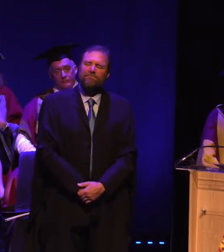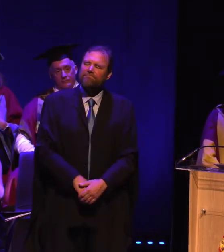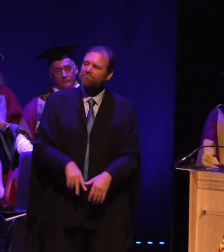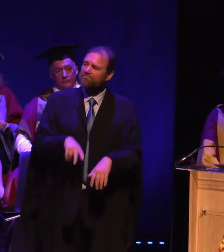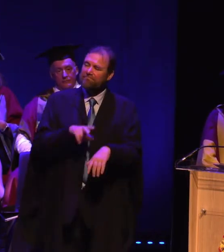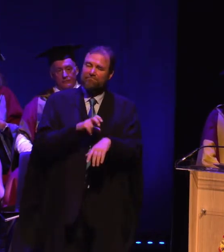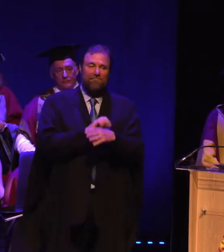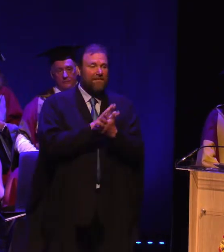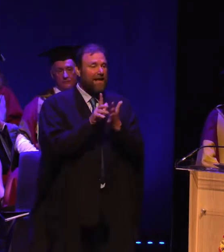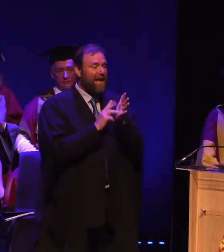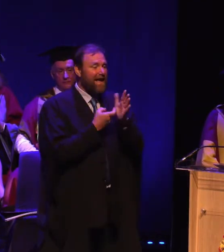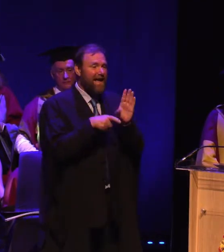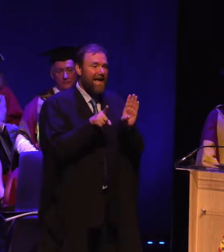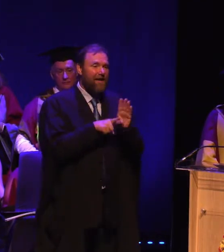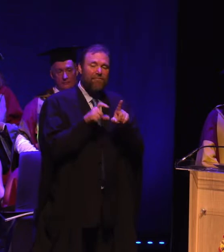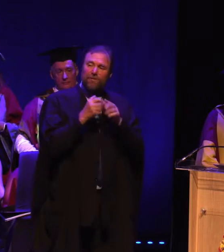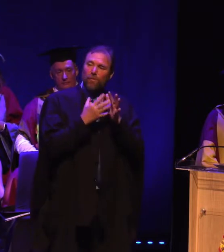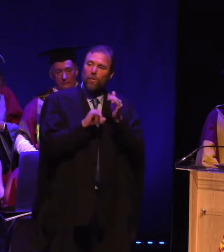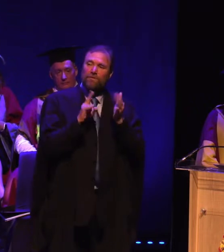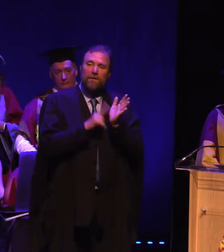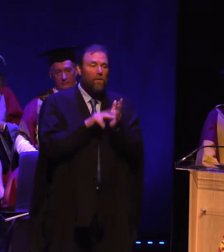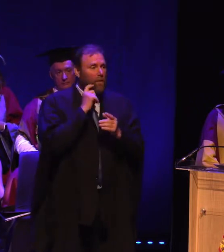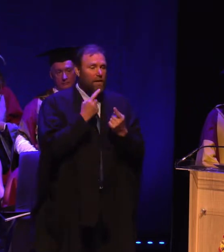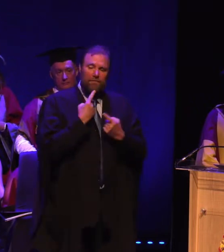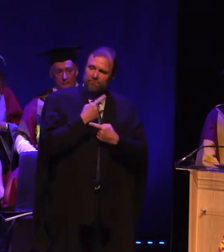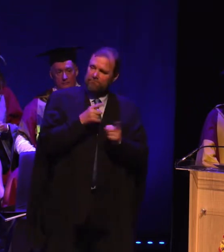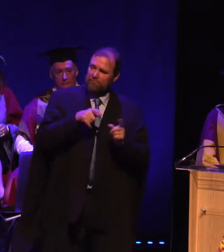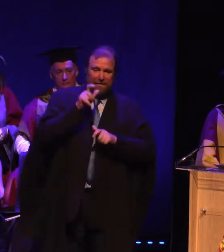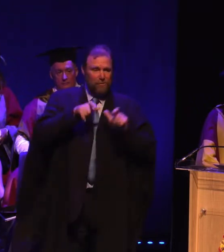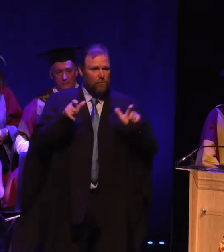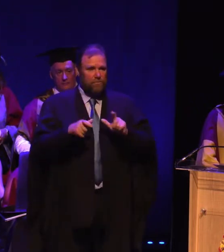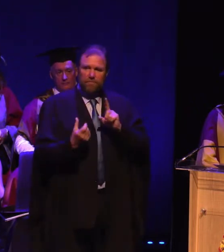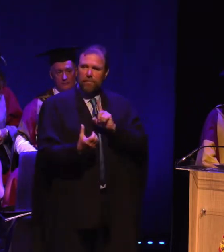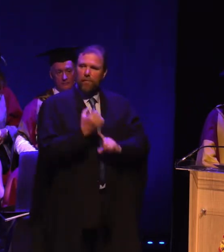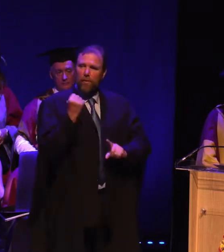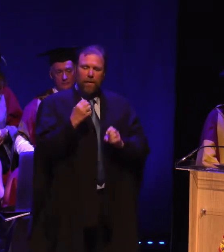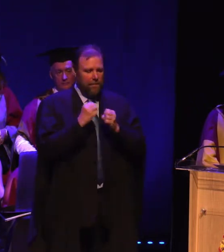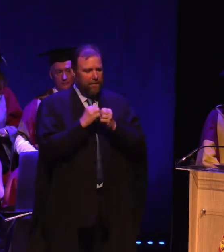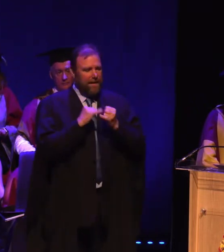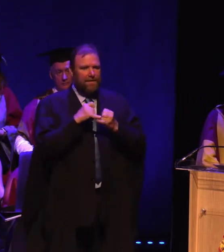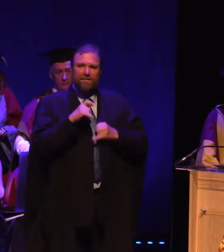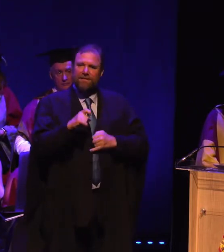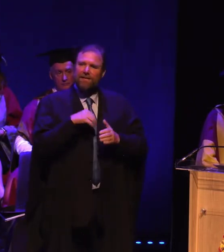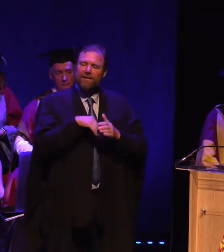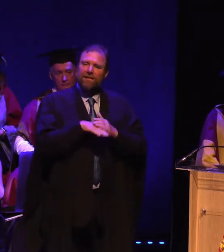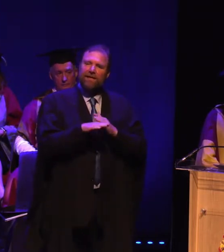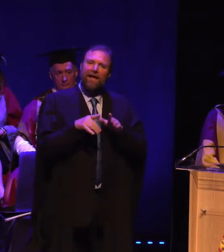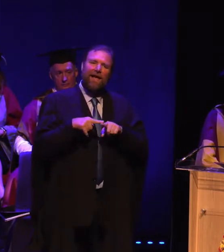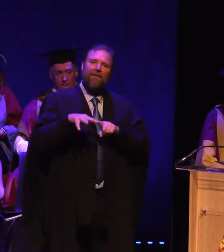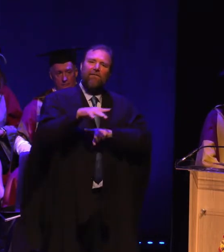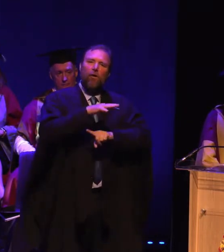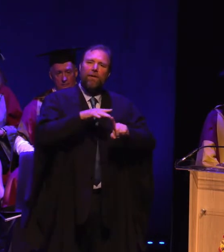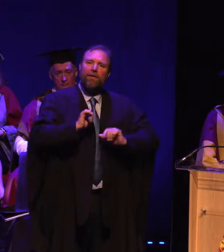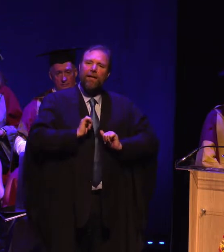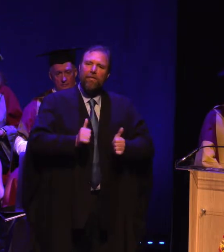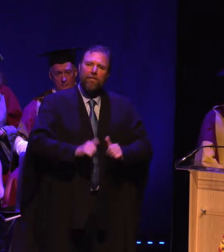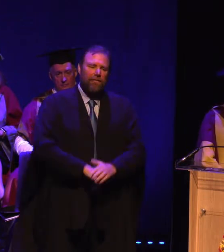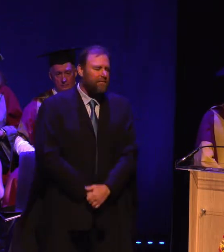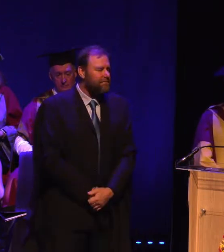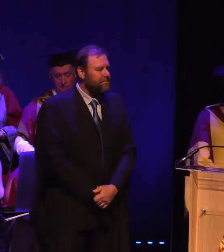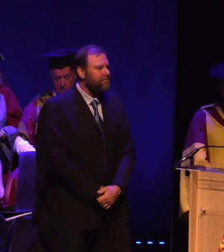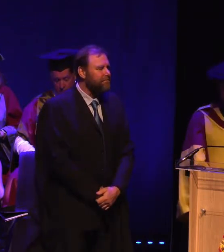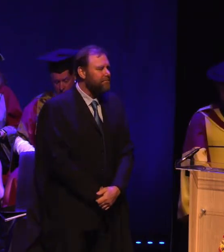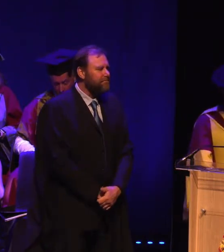Dr. Henry Dawson will announce the students who have been awarded Bachelor of Science in Environmental Health.